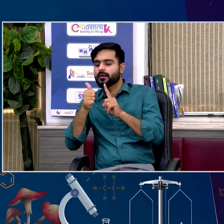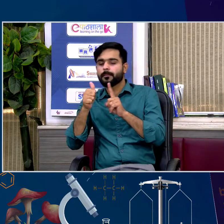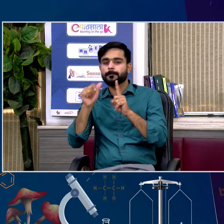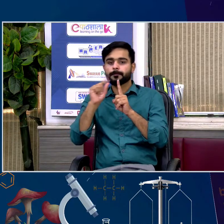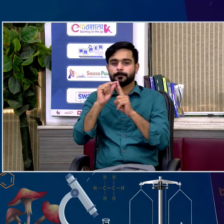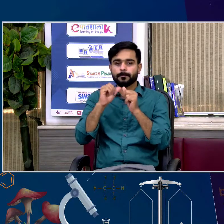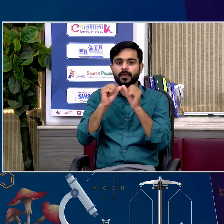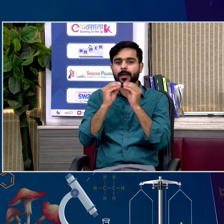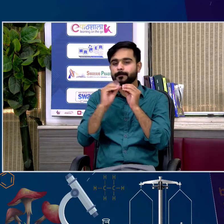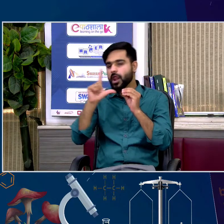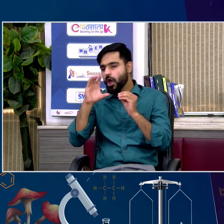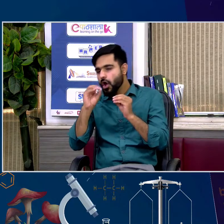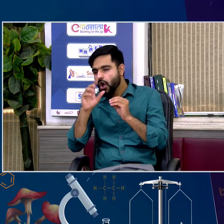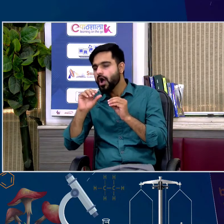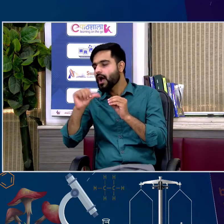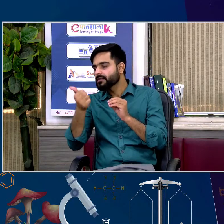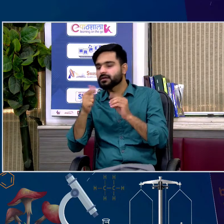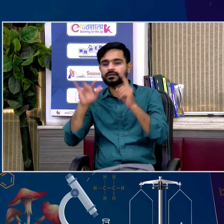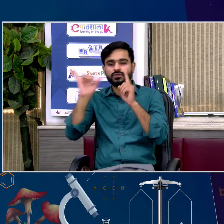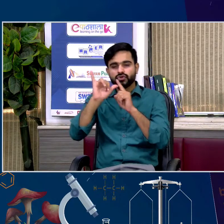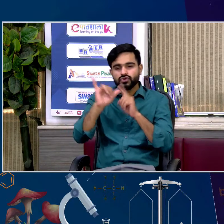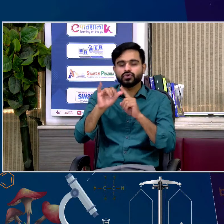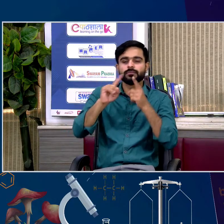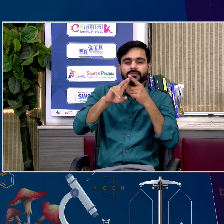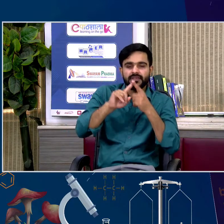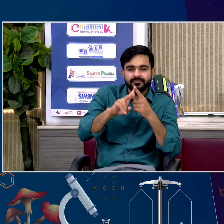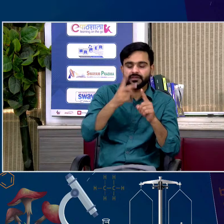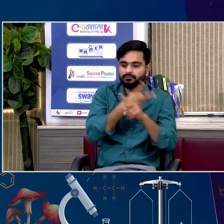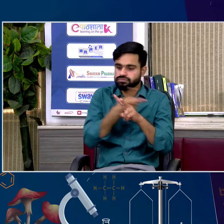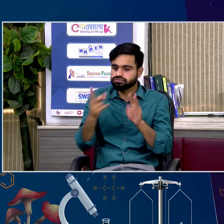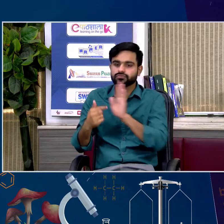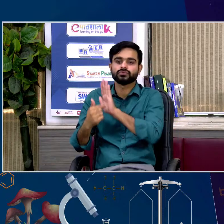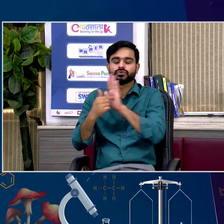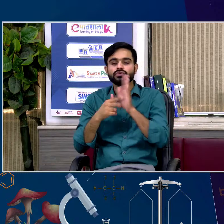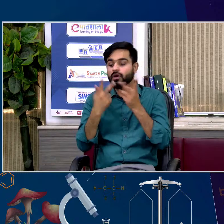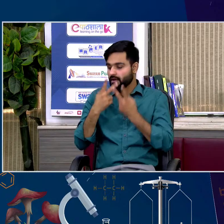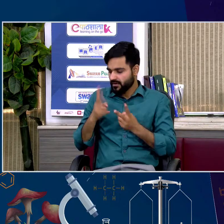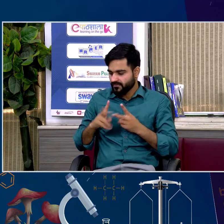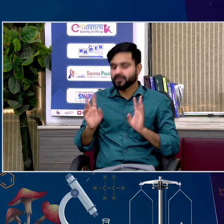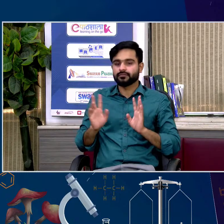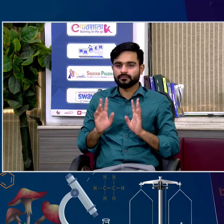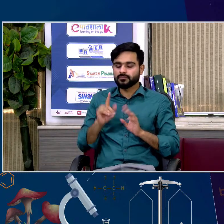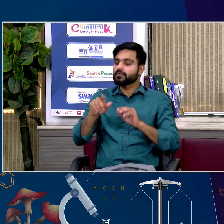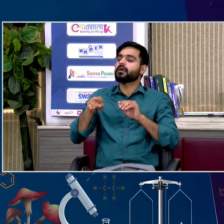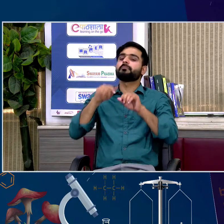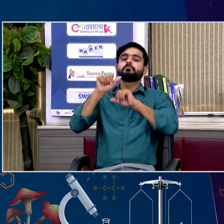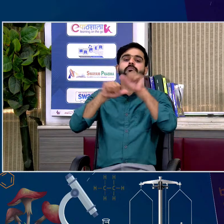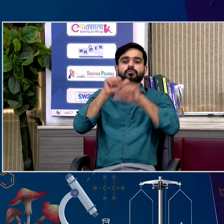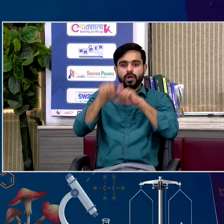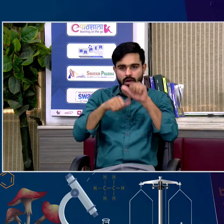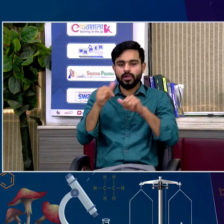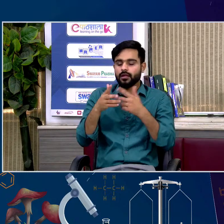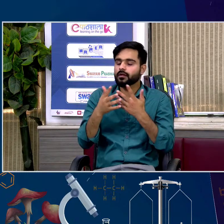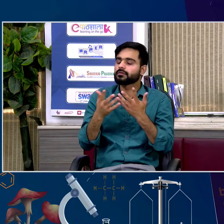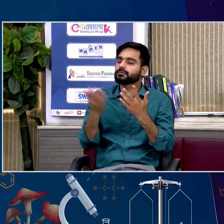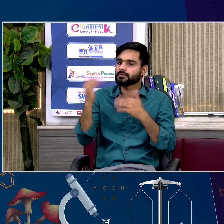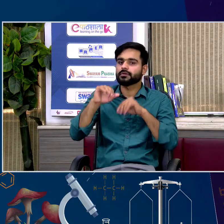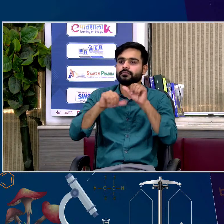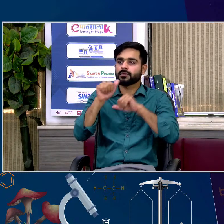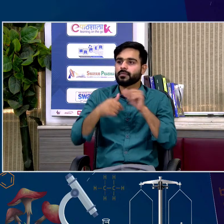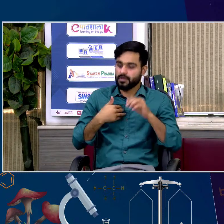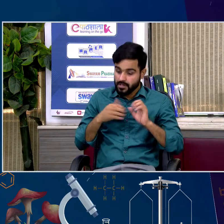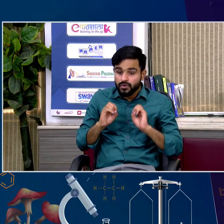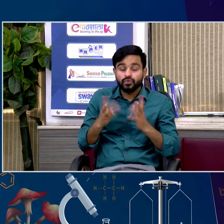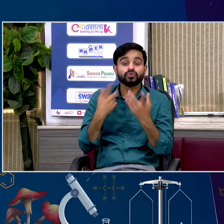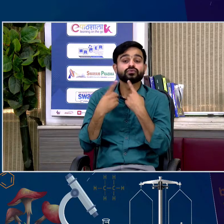come on TV or YouTube, they can be shown and differences can be talked about. So it's a process, it's a long process. But you start